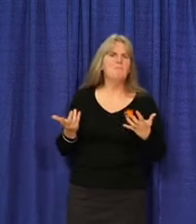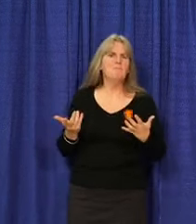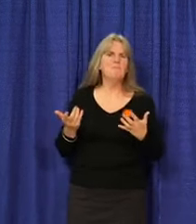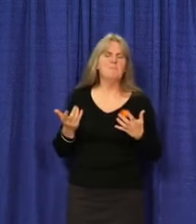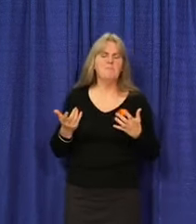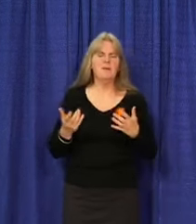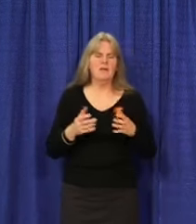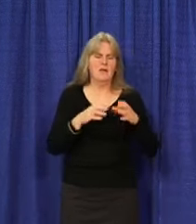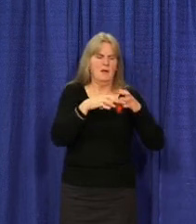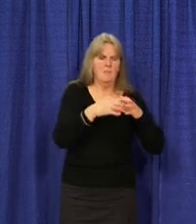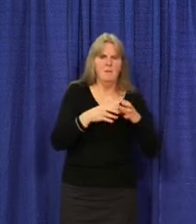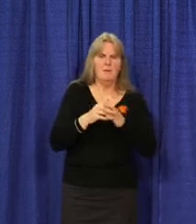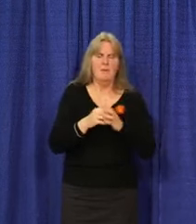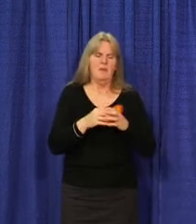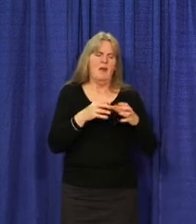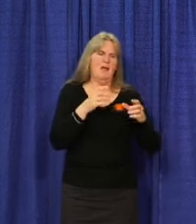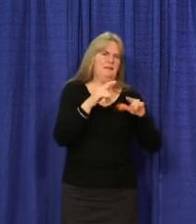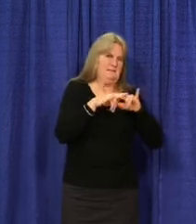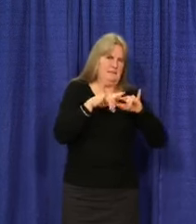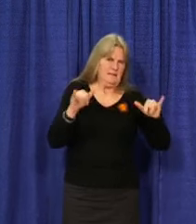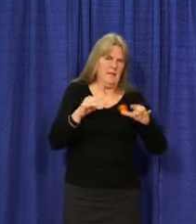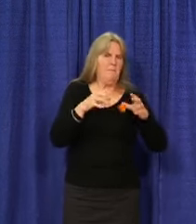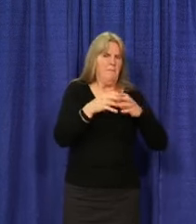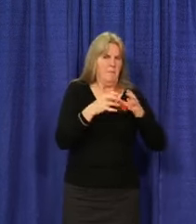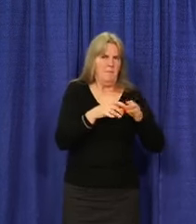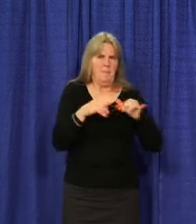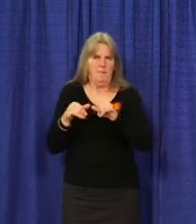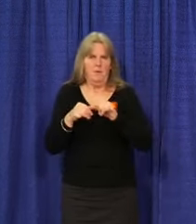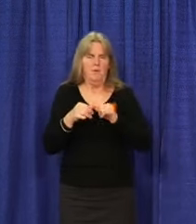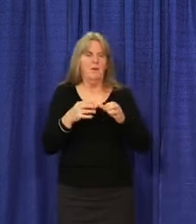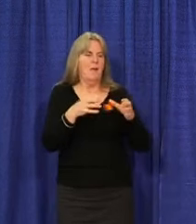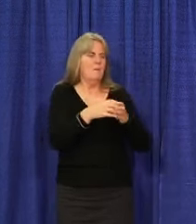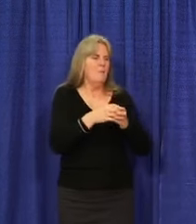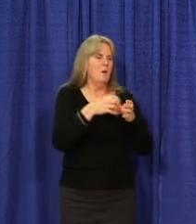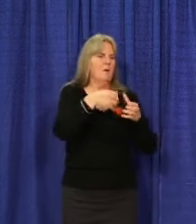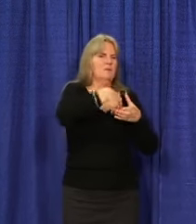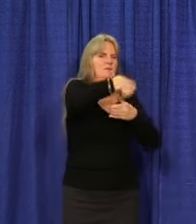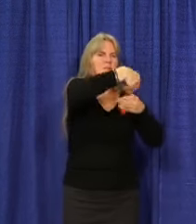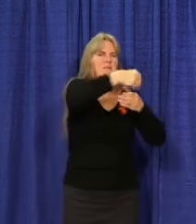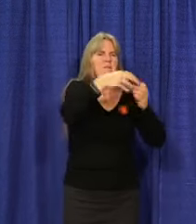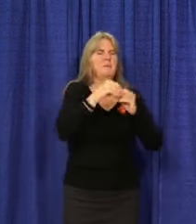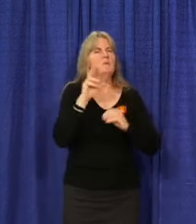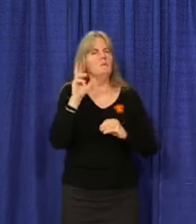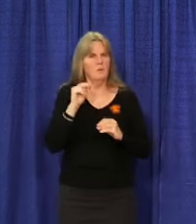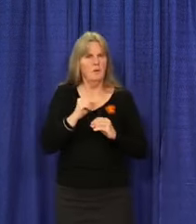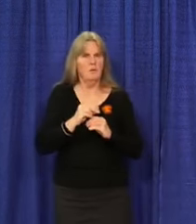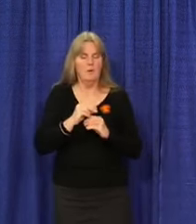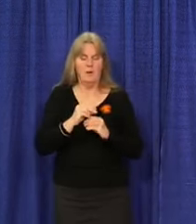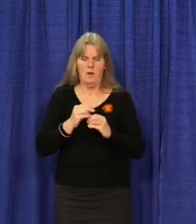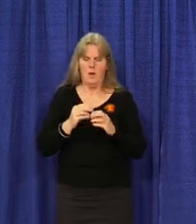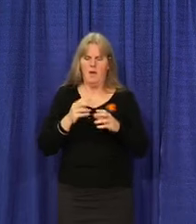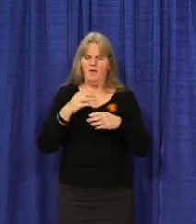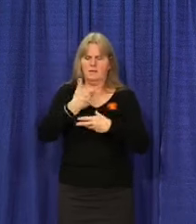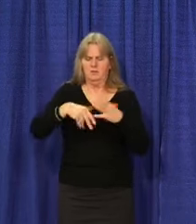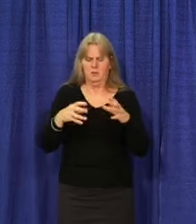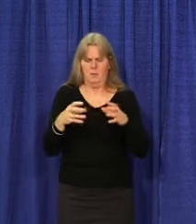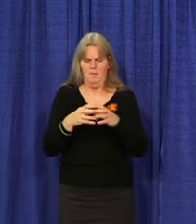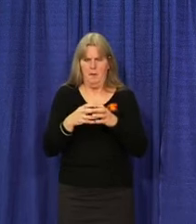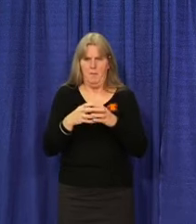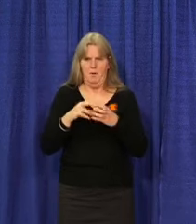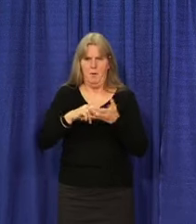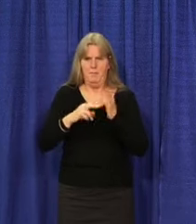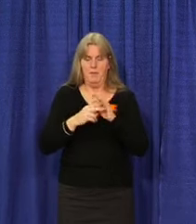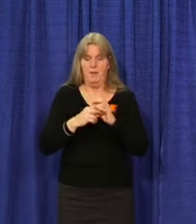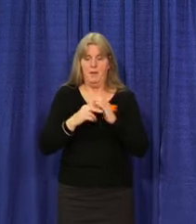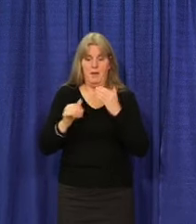in a household must be part of the same social bubble. And building your social bubble does not mean of course, that